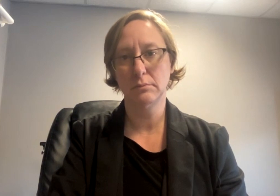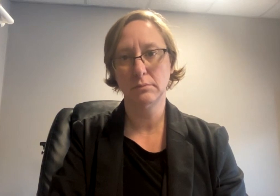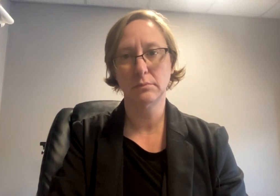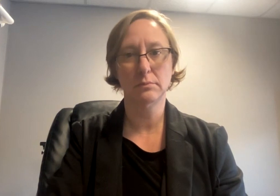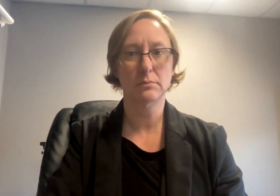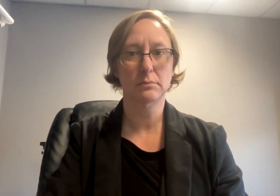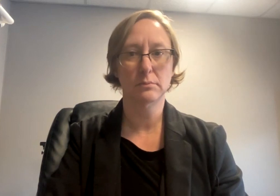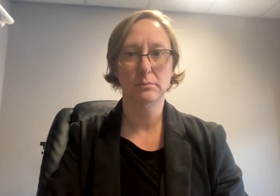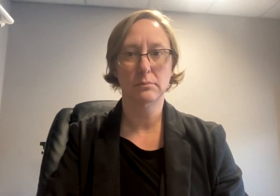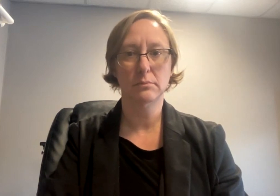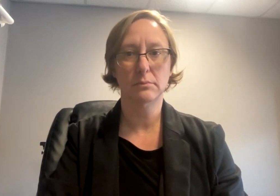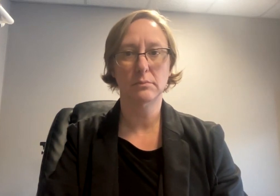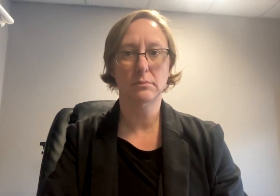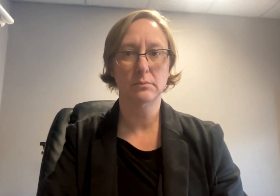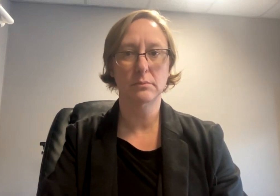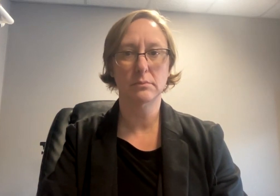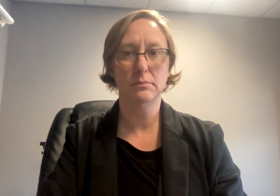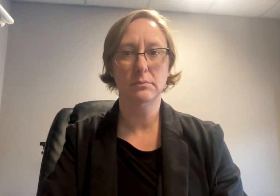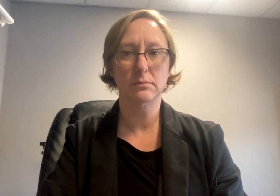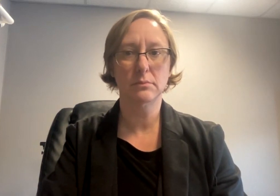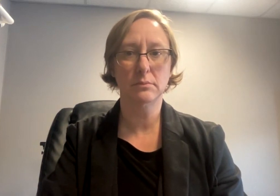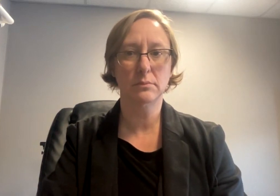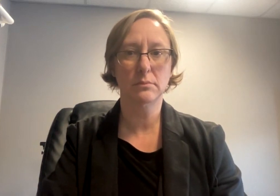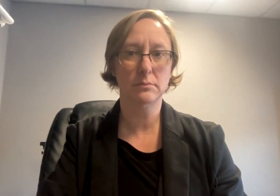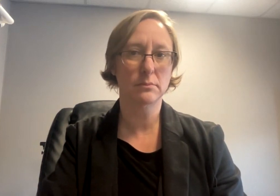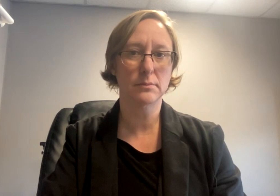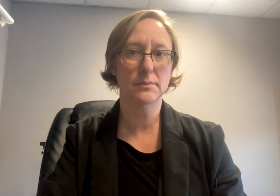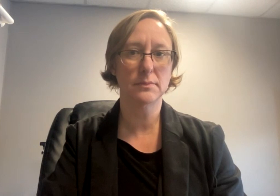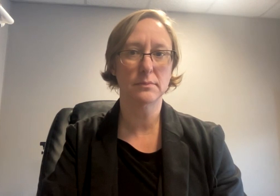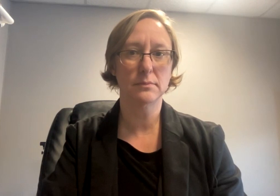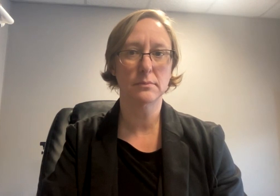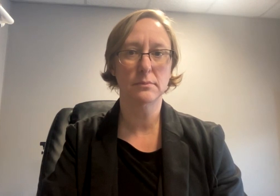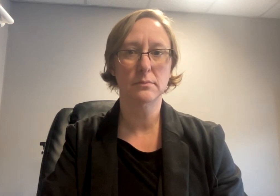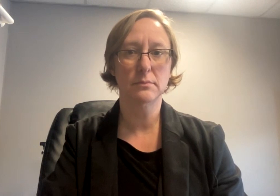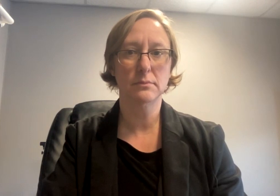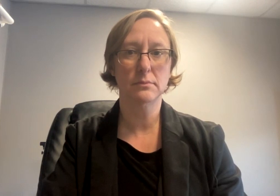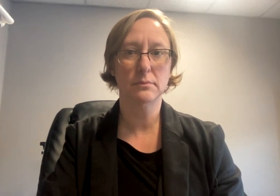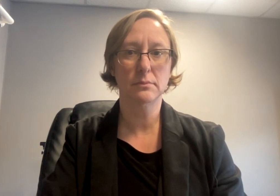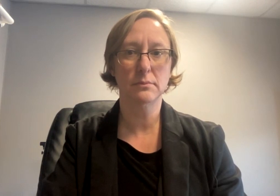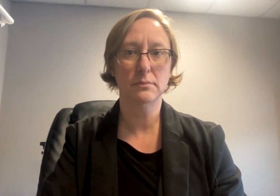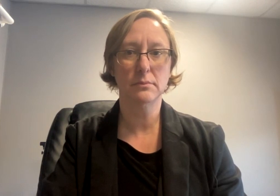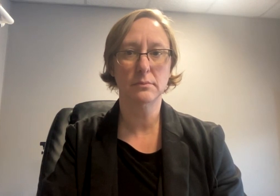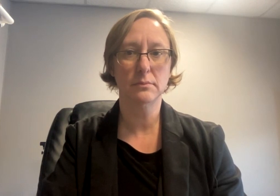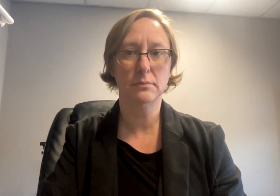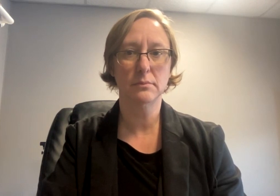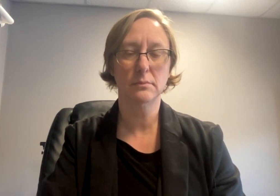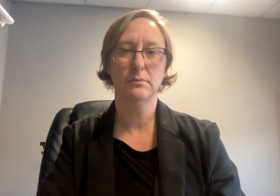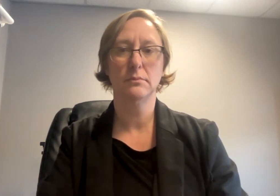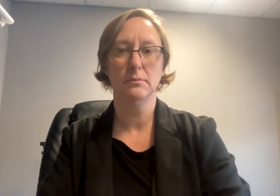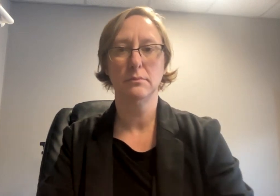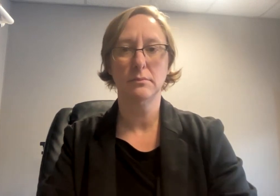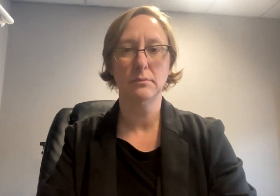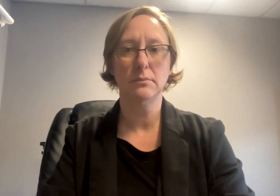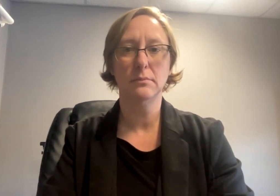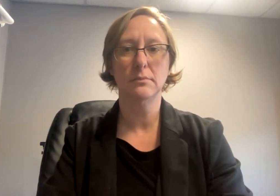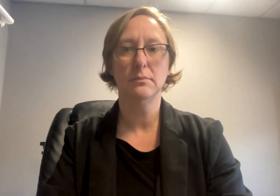interpreter? Our question needs to be focused on, for the deaf perspective, do you want qualified,